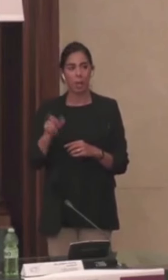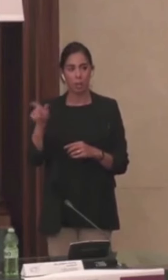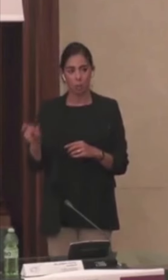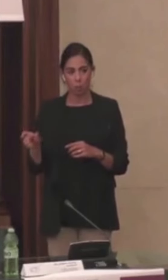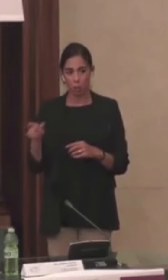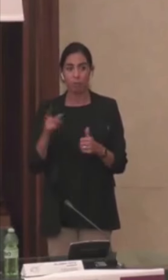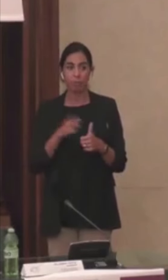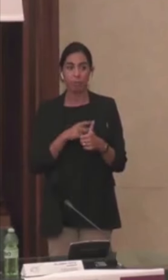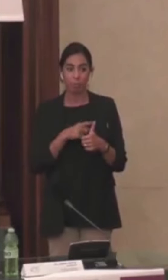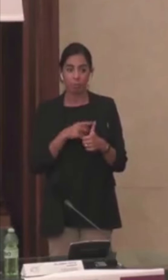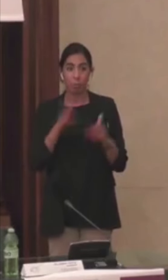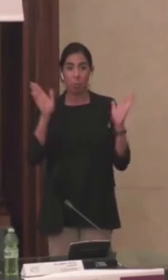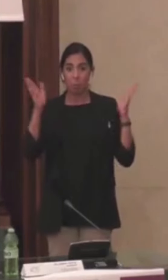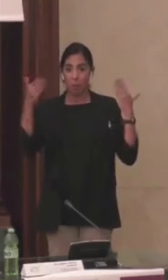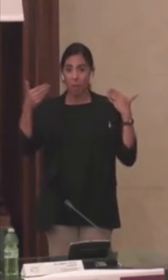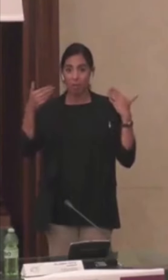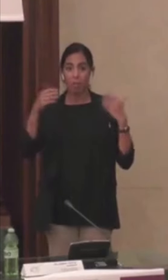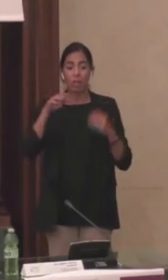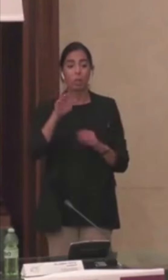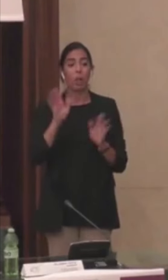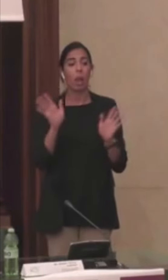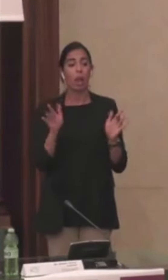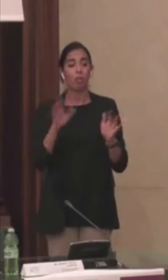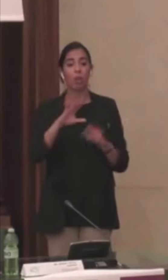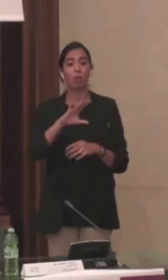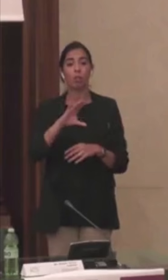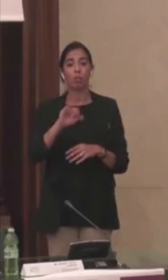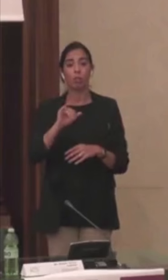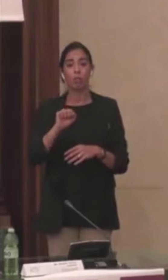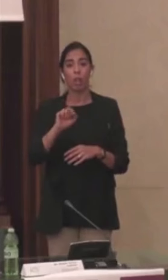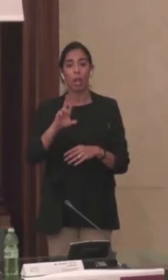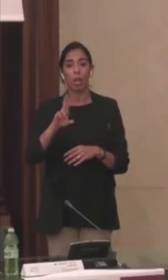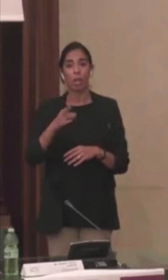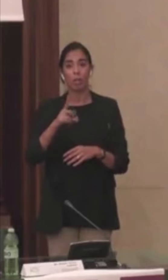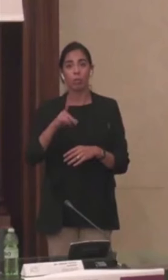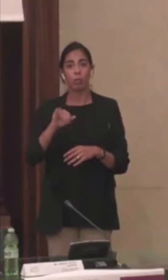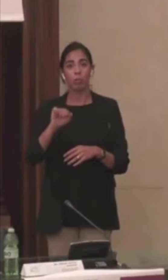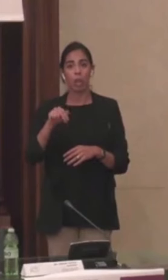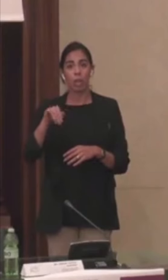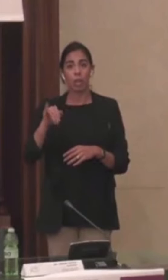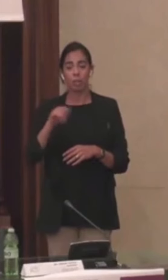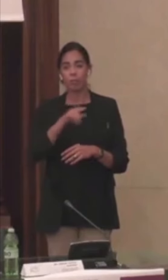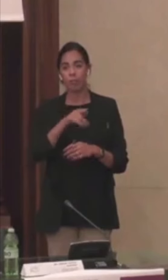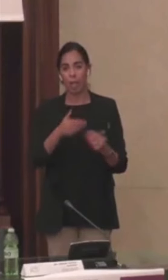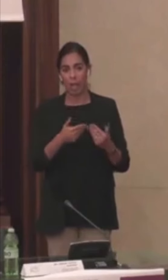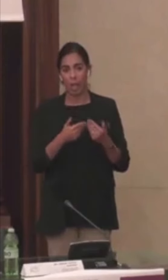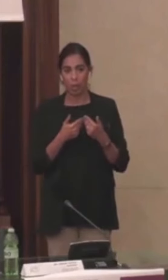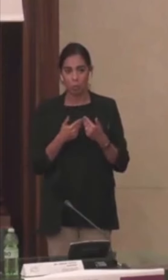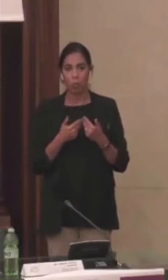thank Magister Angelo Giorgiani, who helped me,